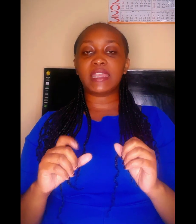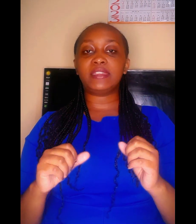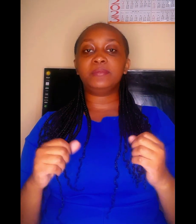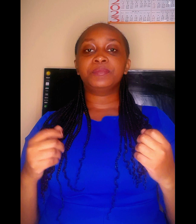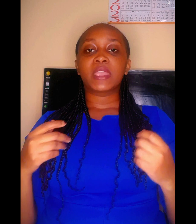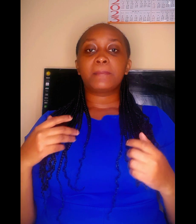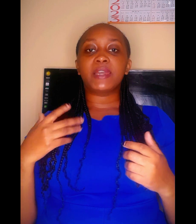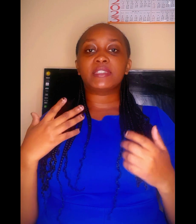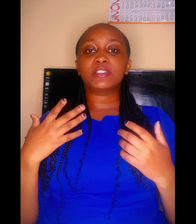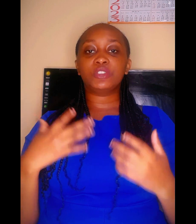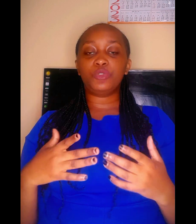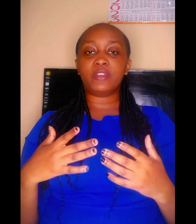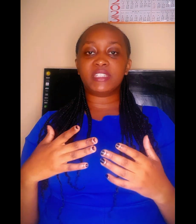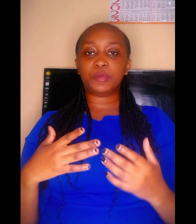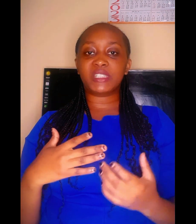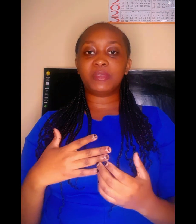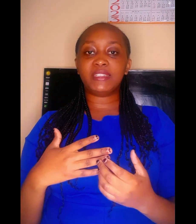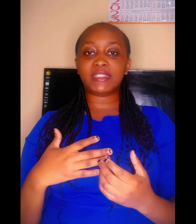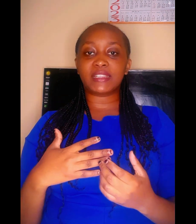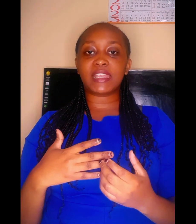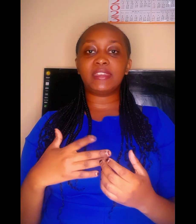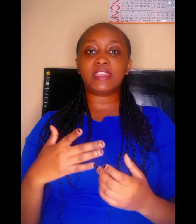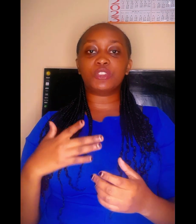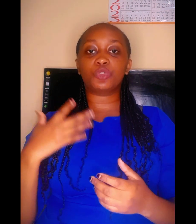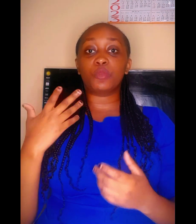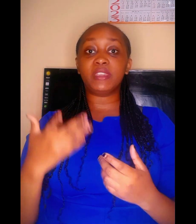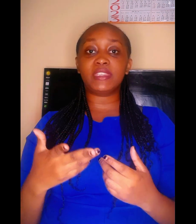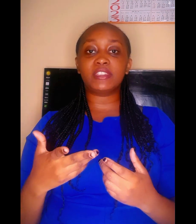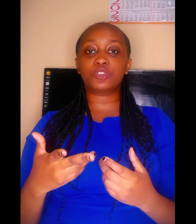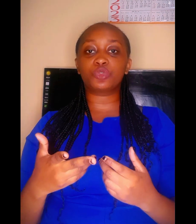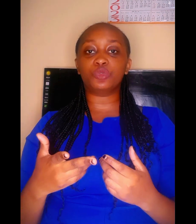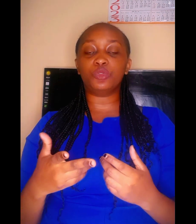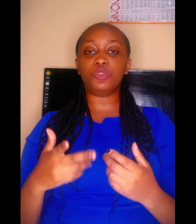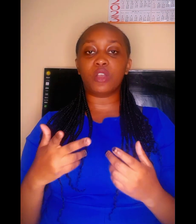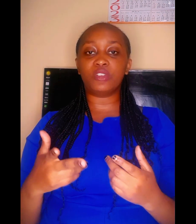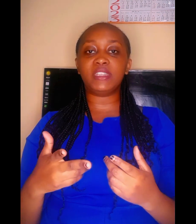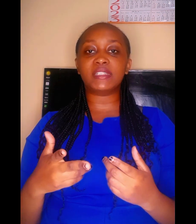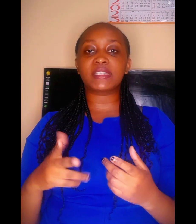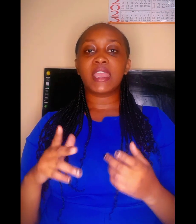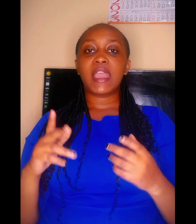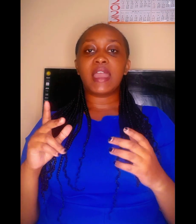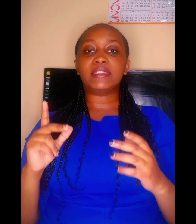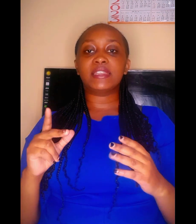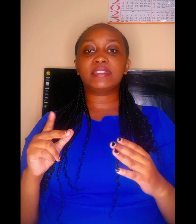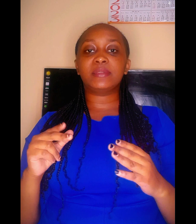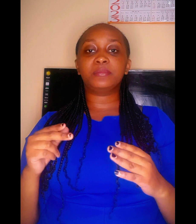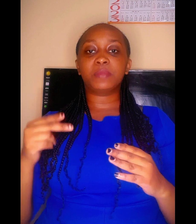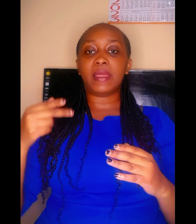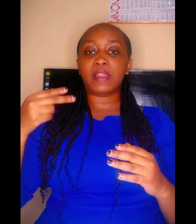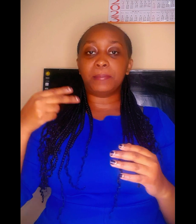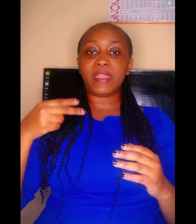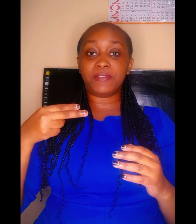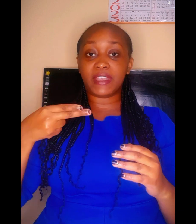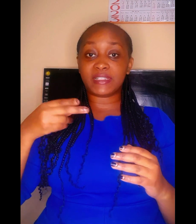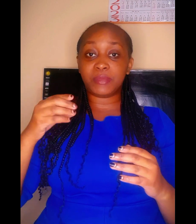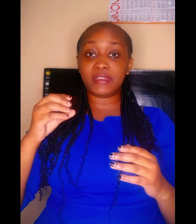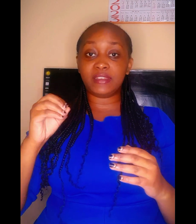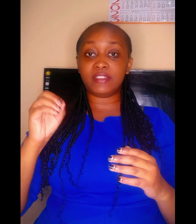signing, but your responsibility as a signer is to communicate to your audience and tell them by fingerspelling the